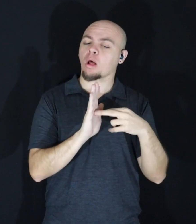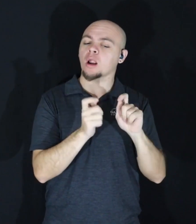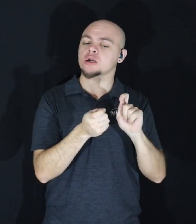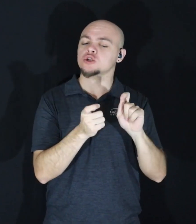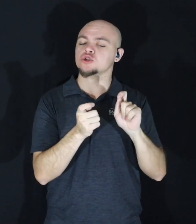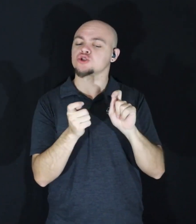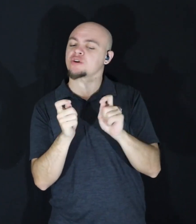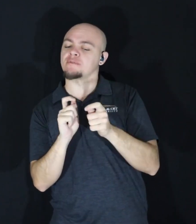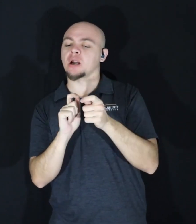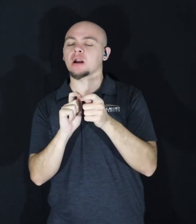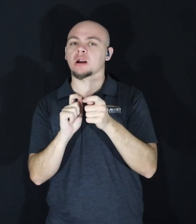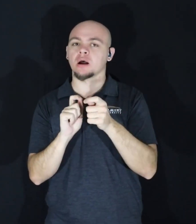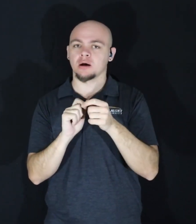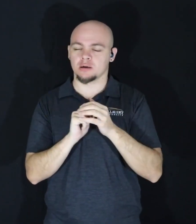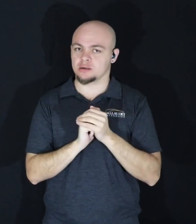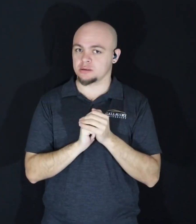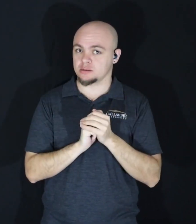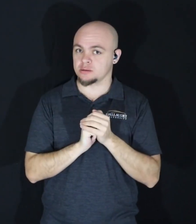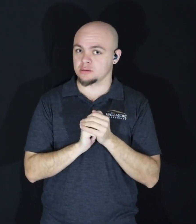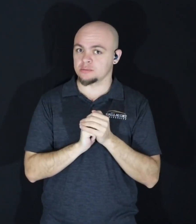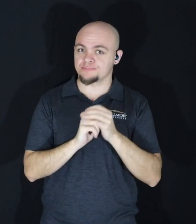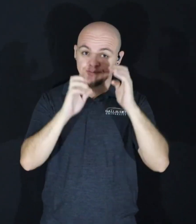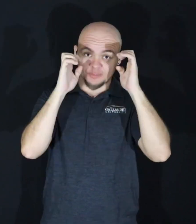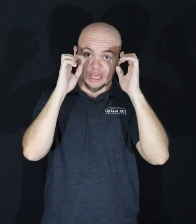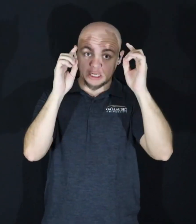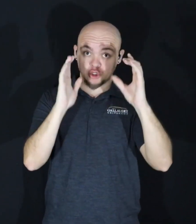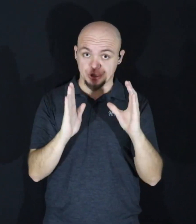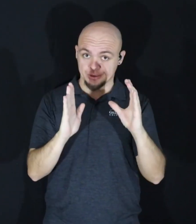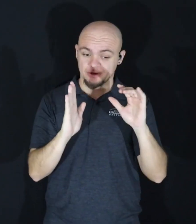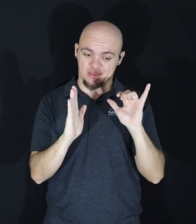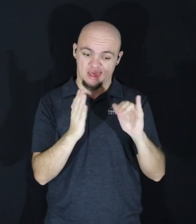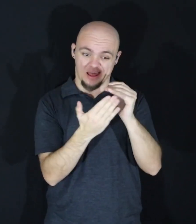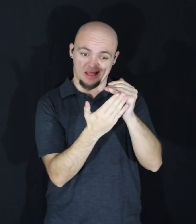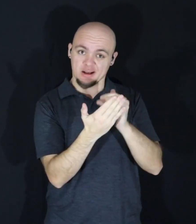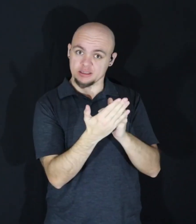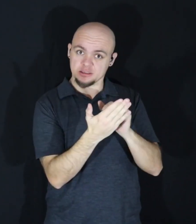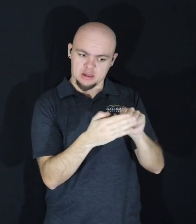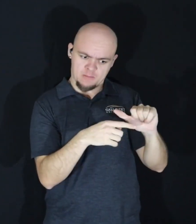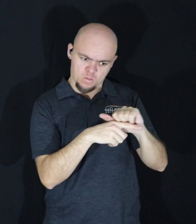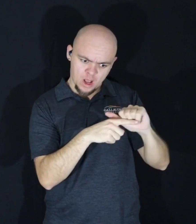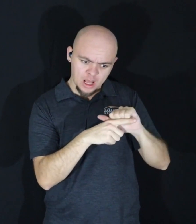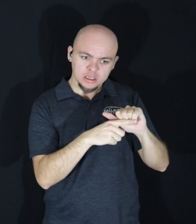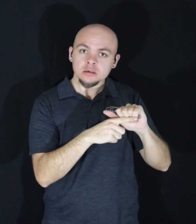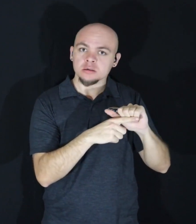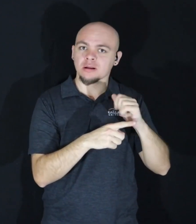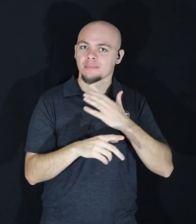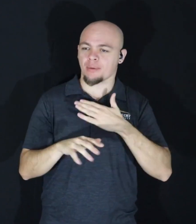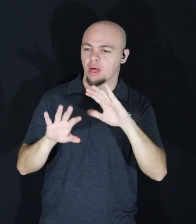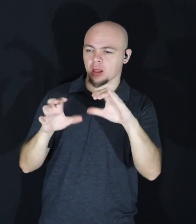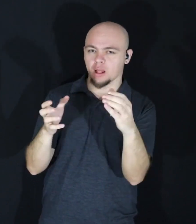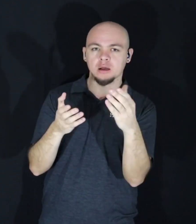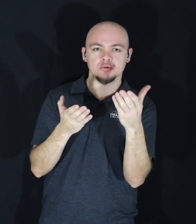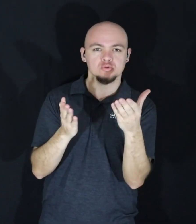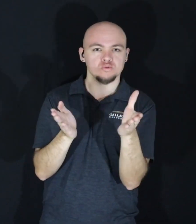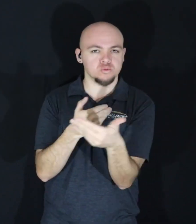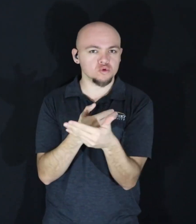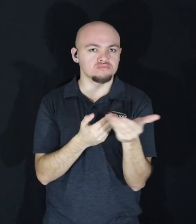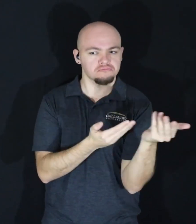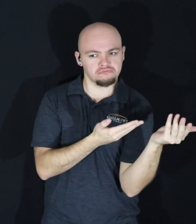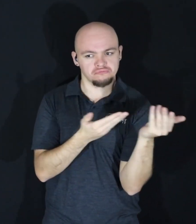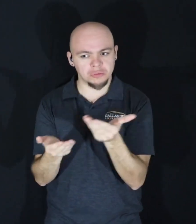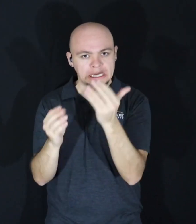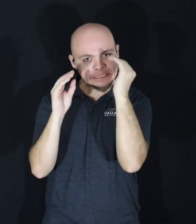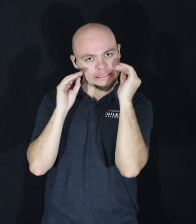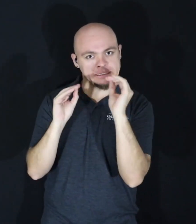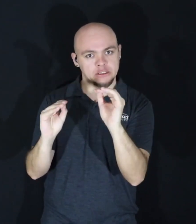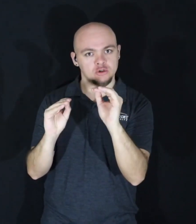changed. As an educator, I had to take this lesson, this practice, and bring it into my classroom. I needed to harmonize